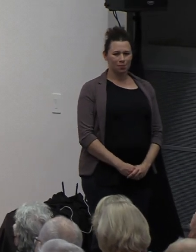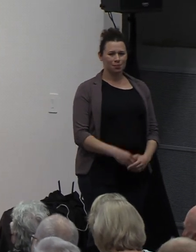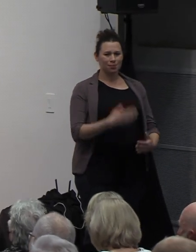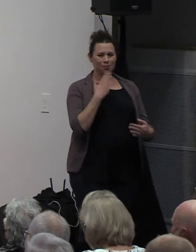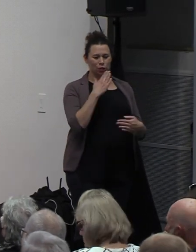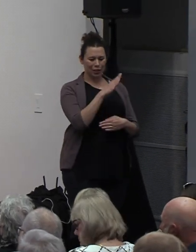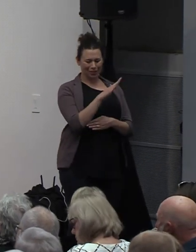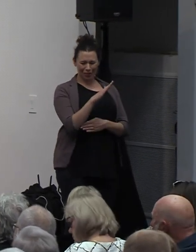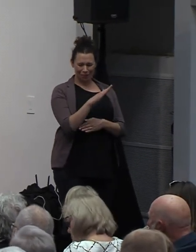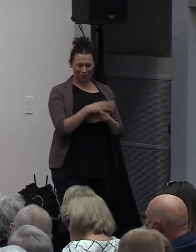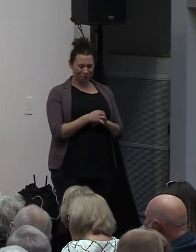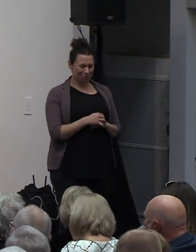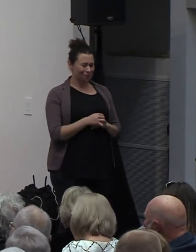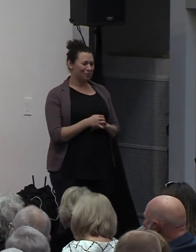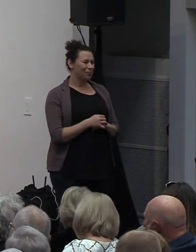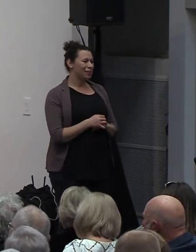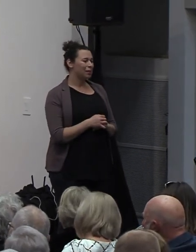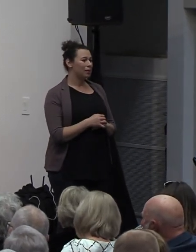Good evening, everyone.